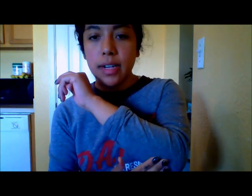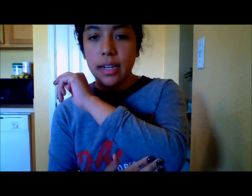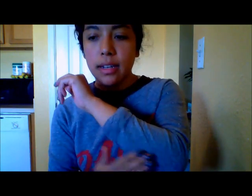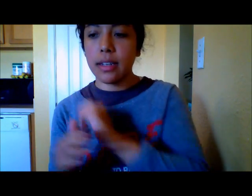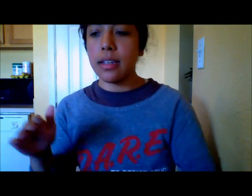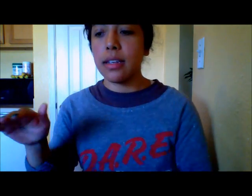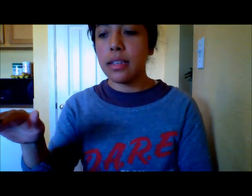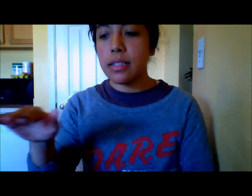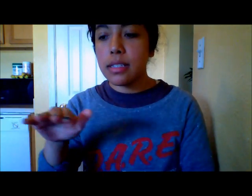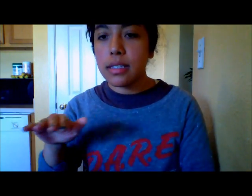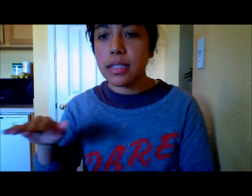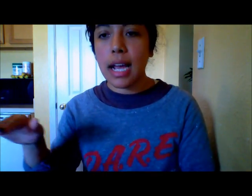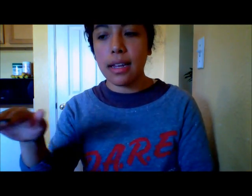Country, side.